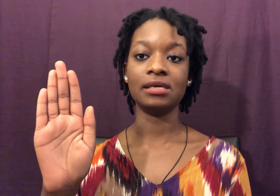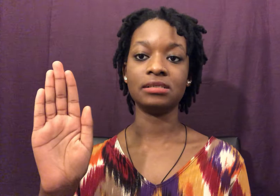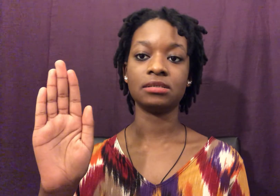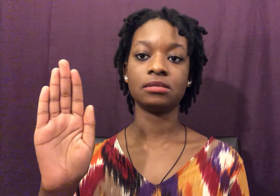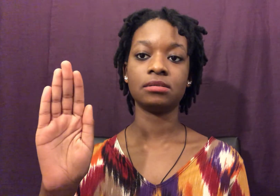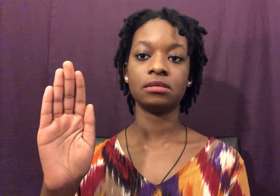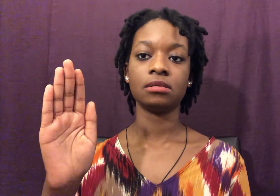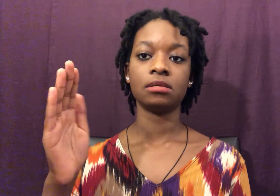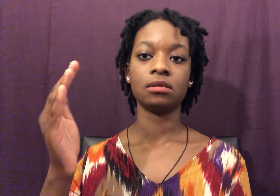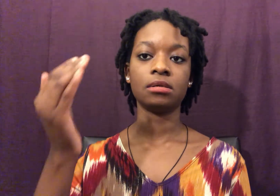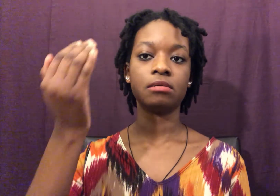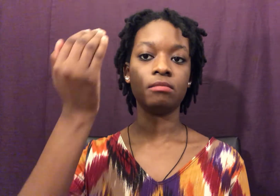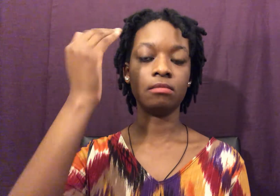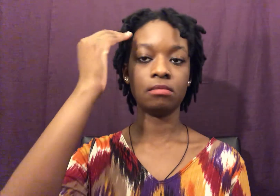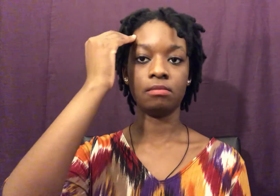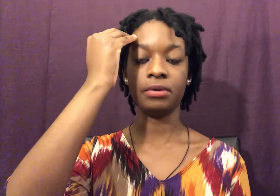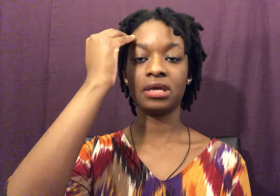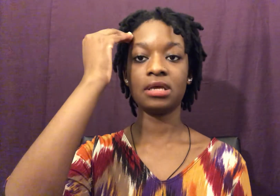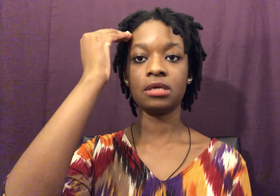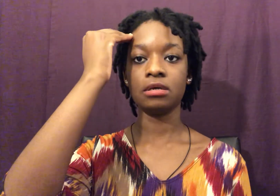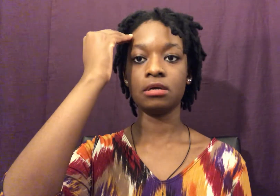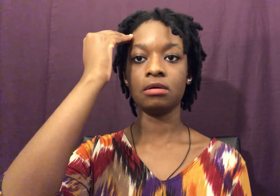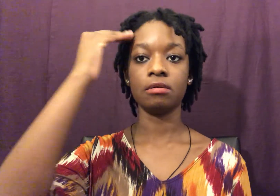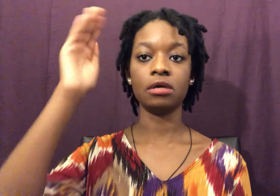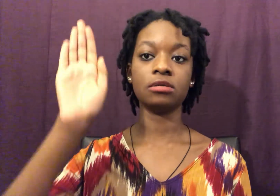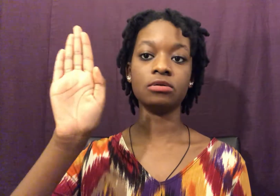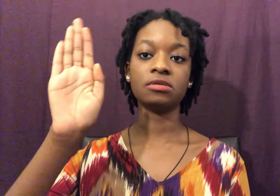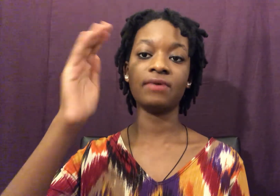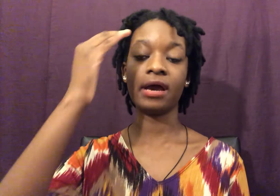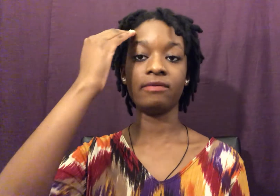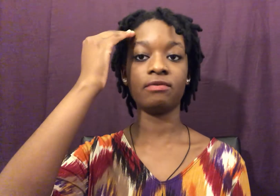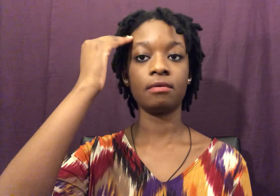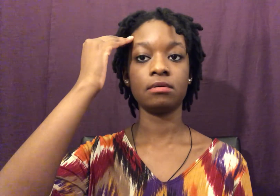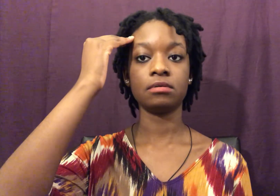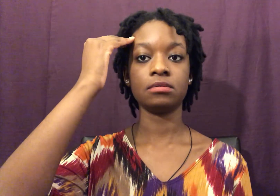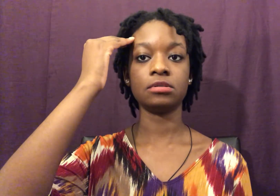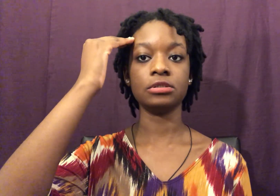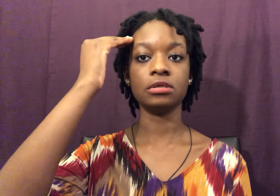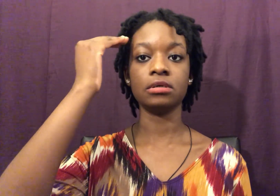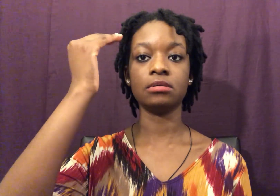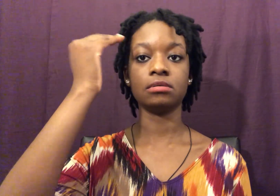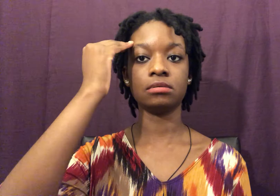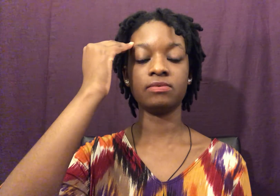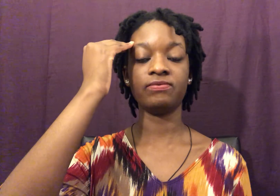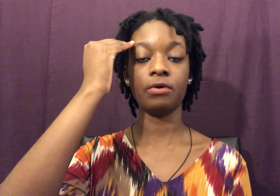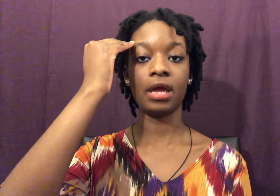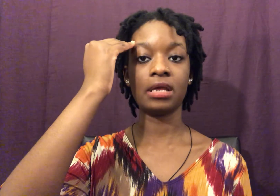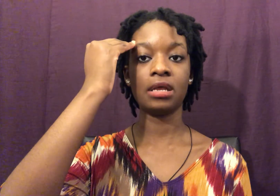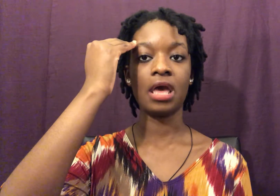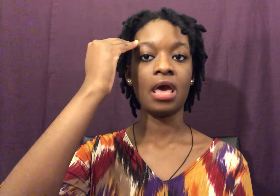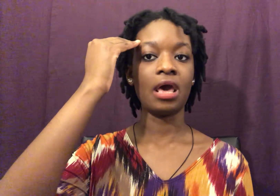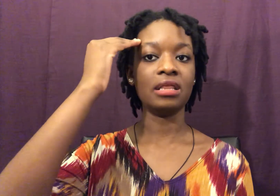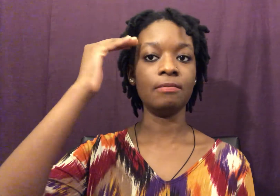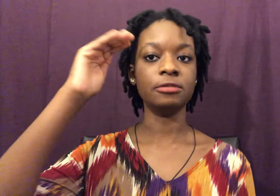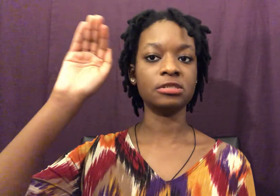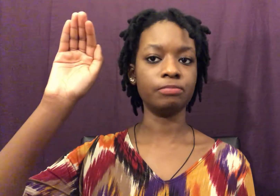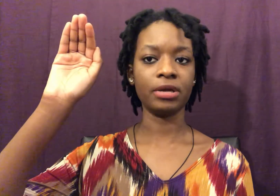hand, bring it here, a closed 5 to your forehead, and then just bring it